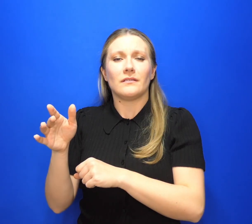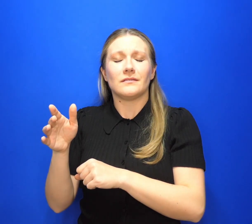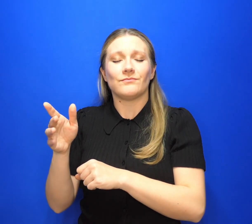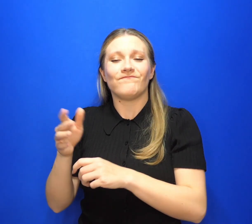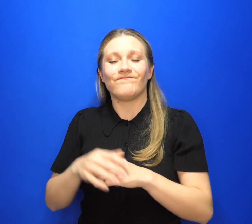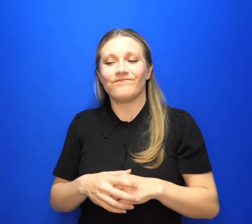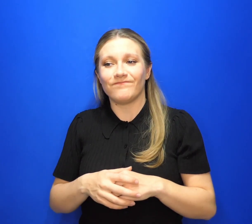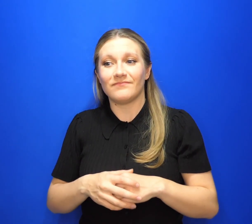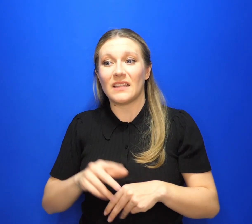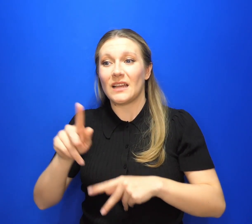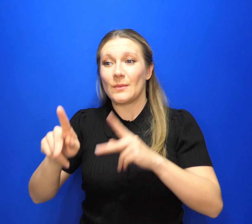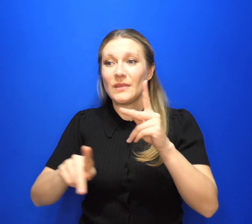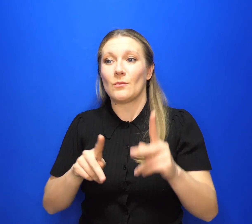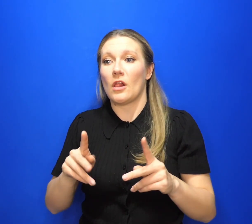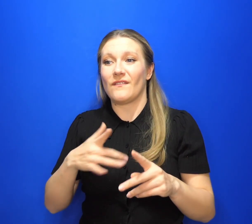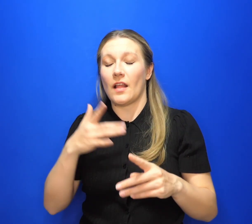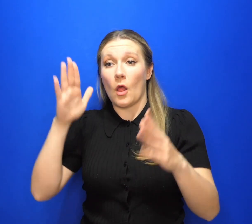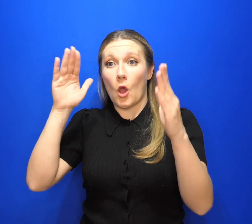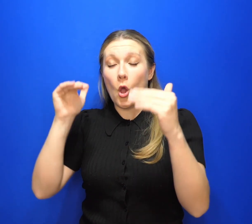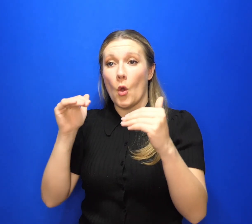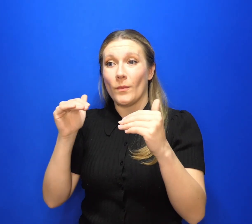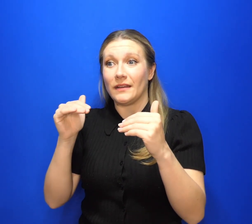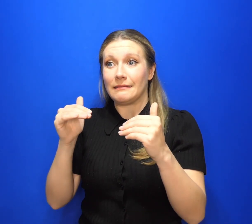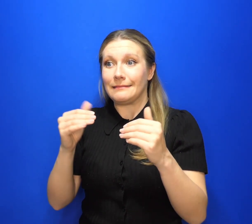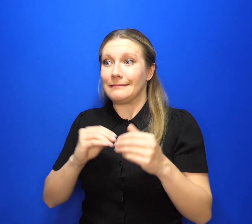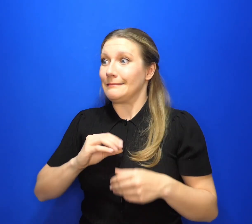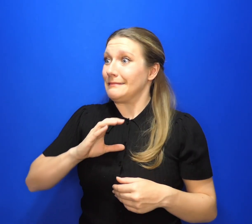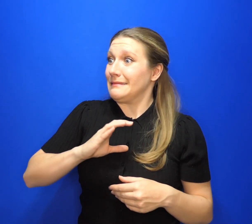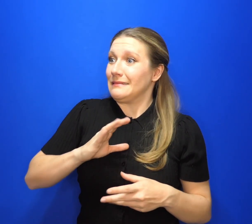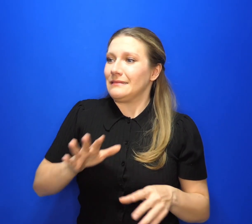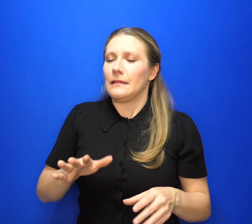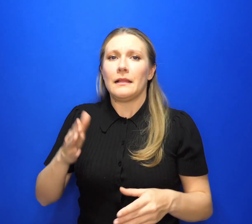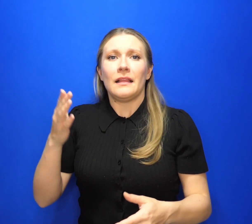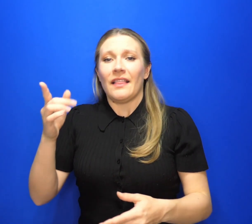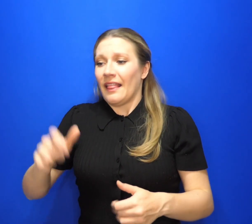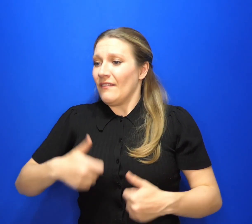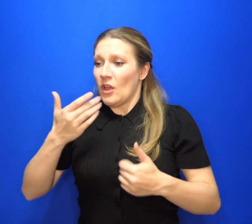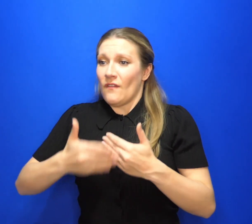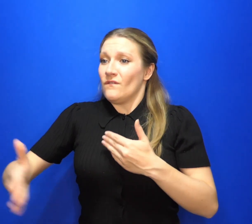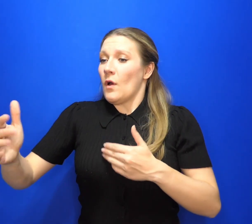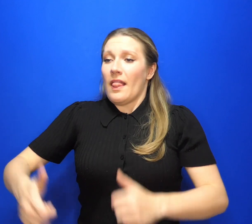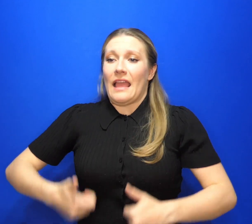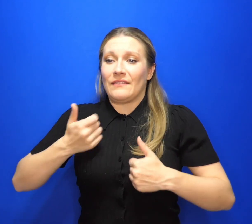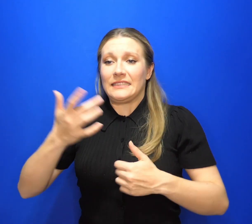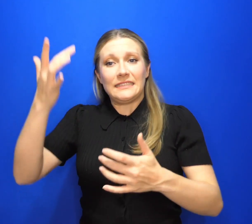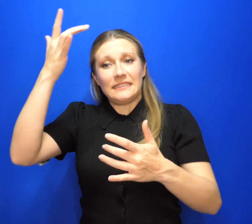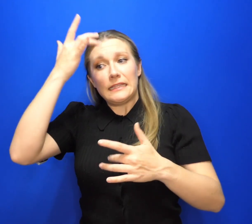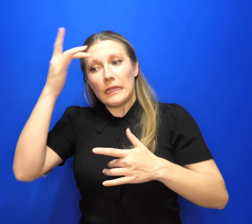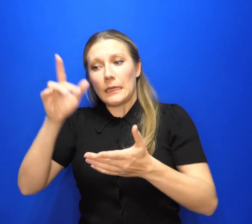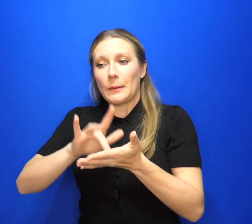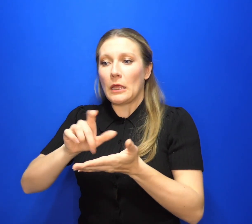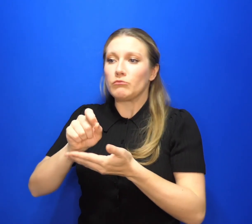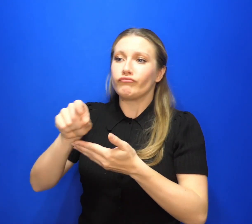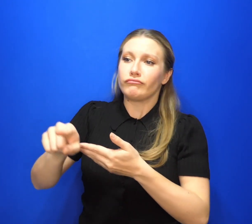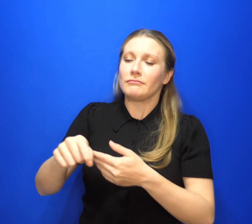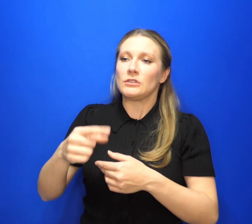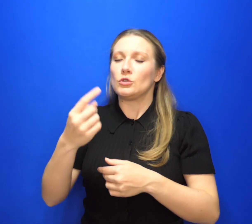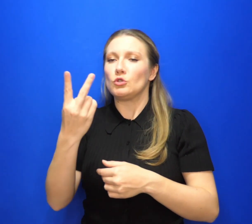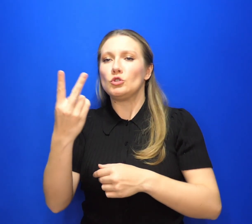People end up being hopeful, right? Like, this person probably lived their whole life. You get sick, someone gives you medication, you take 2 a day for 7 days, you feel better,